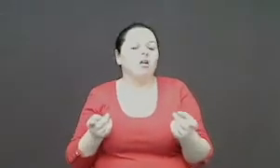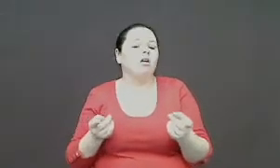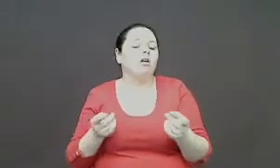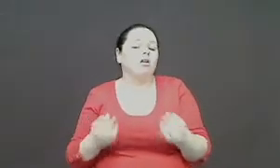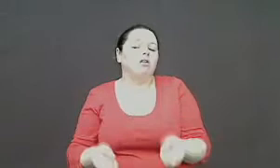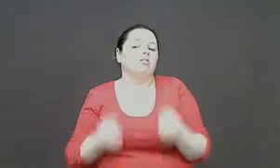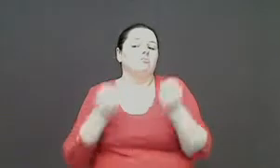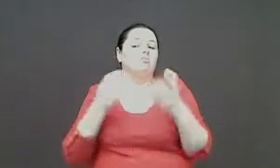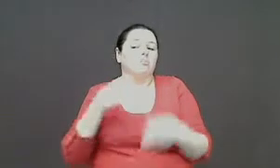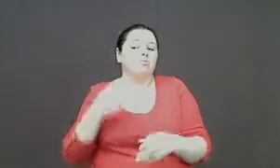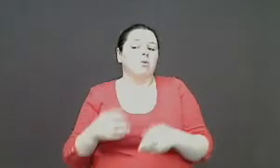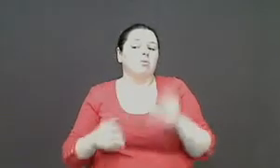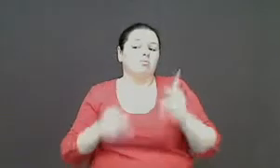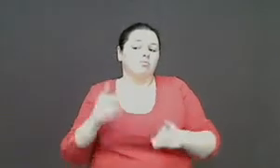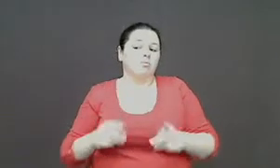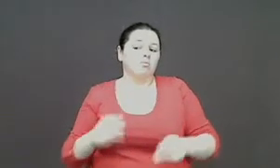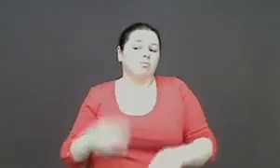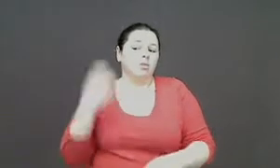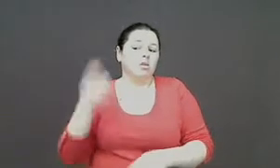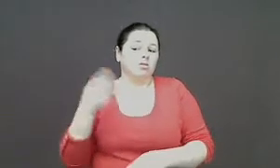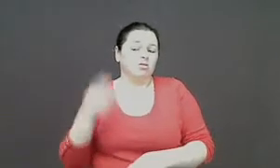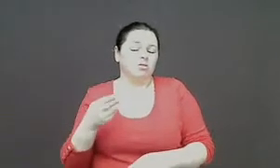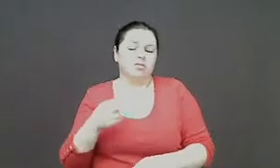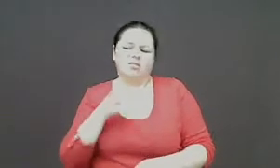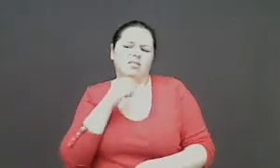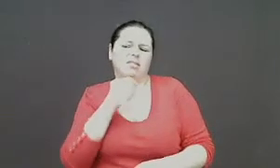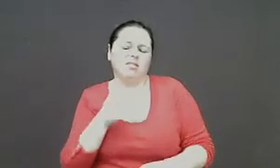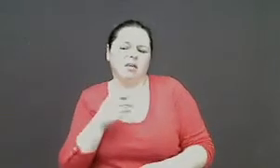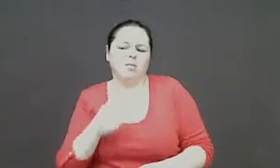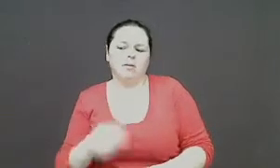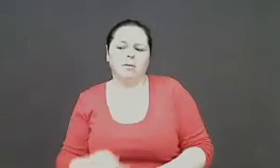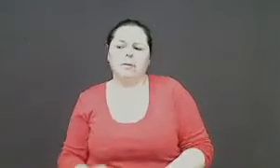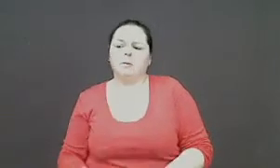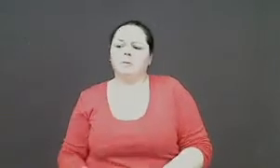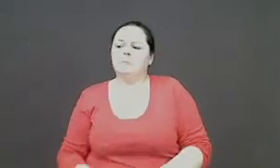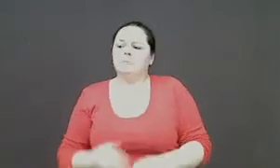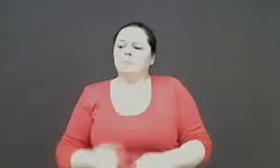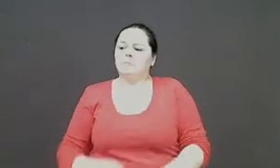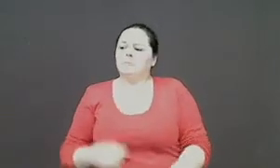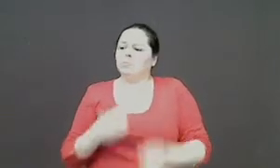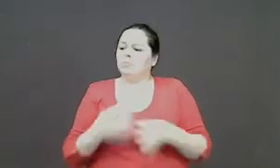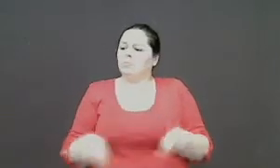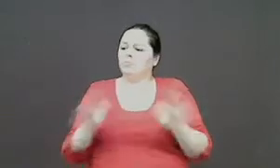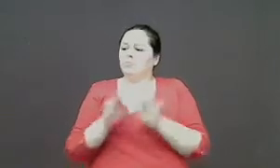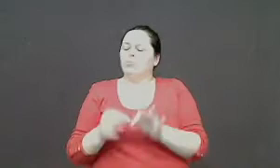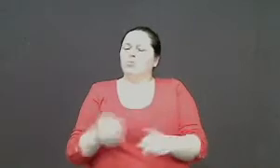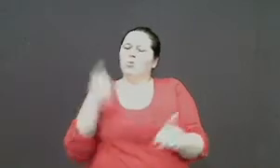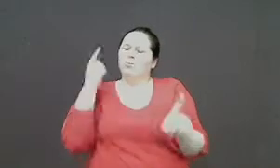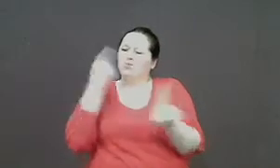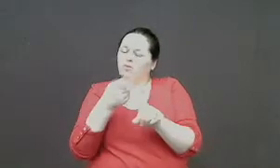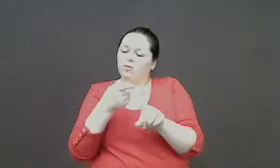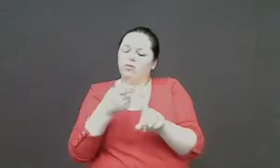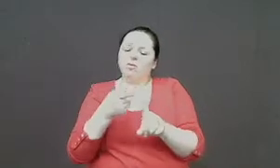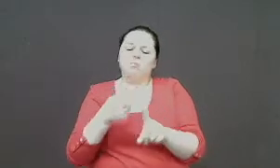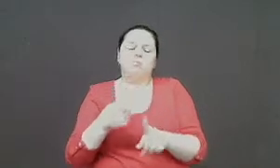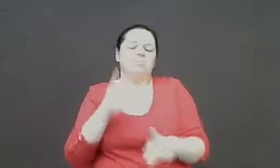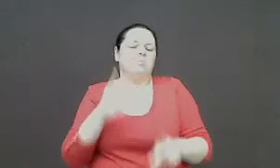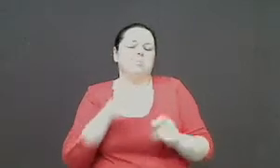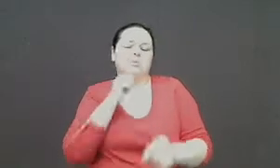history, this has not been a critical factor because most people didn't travel very far. They